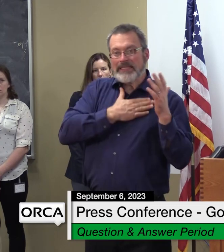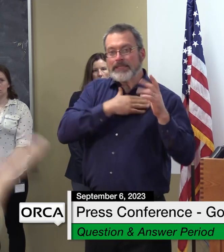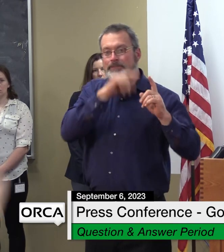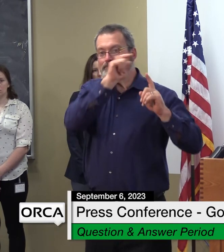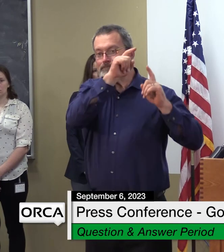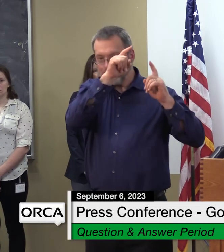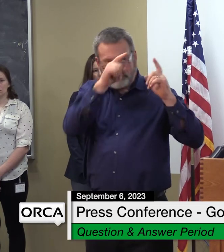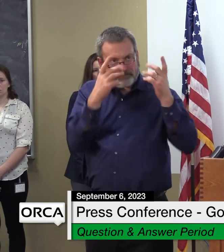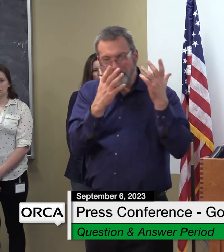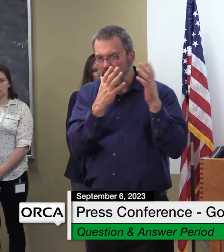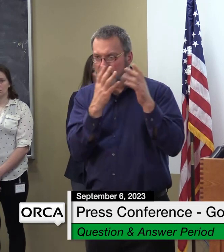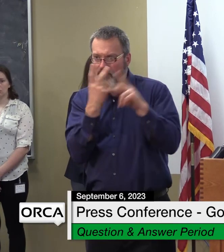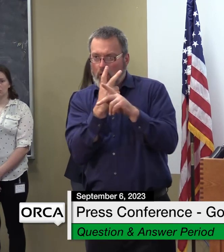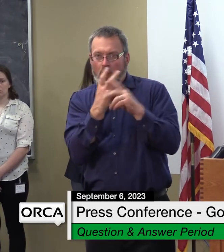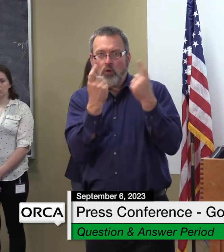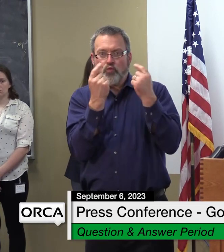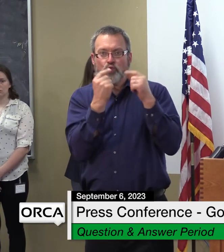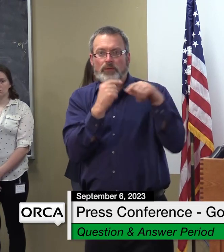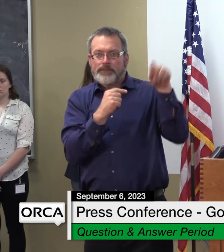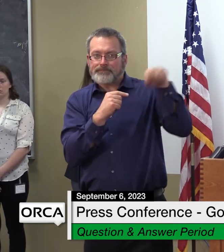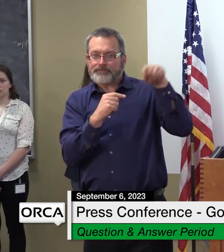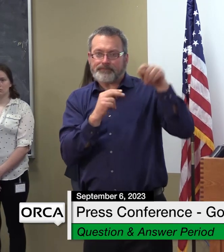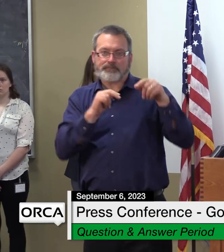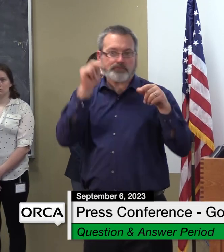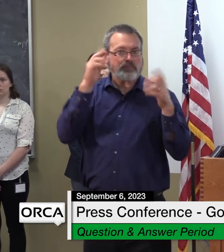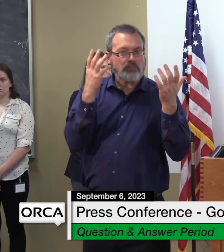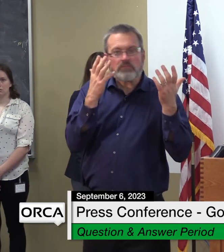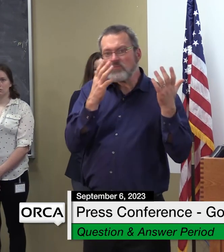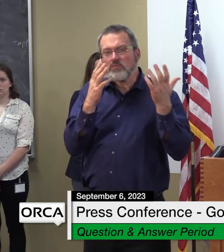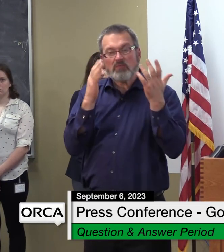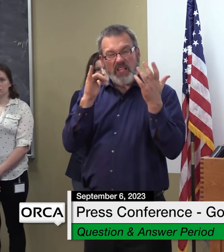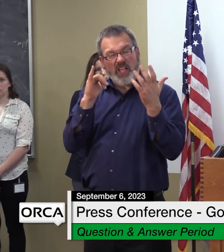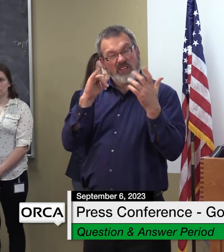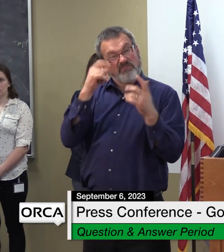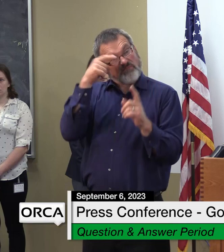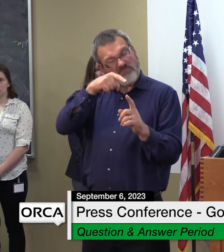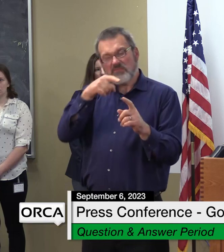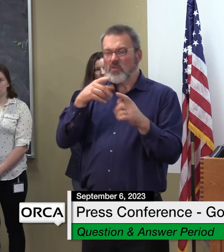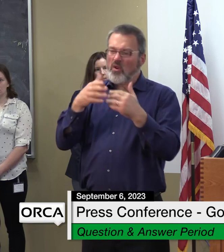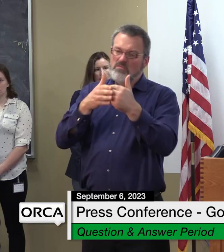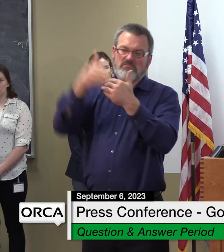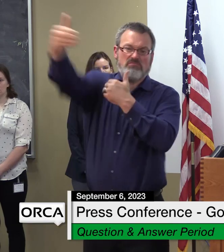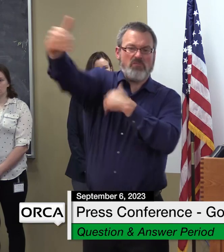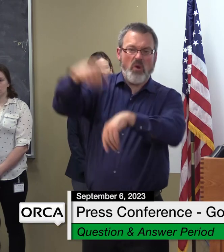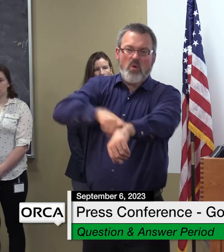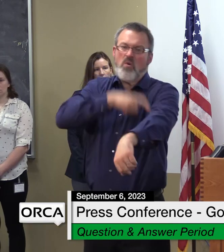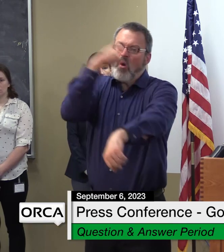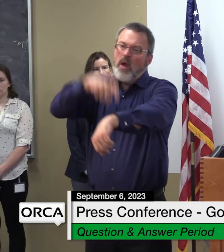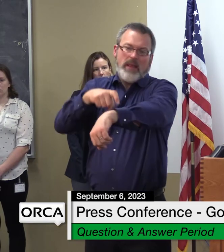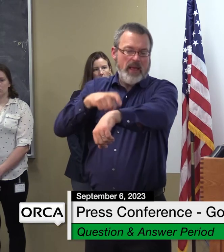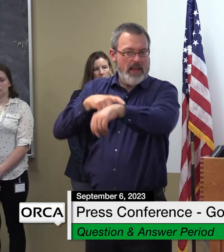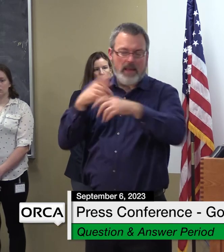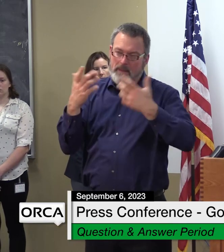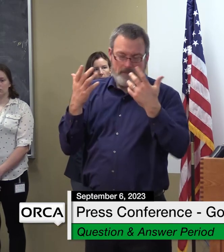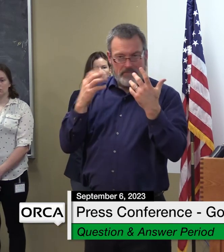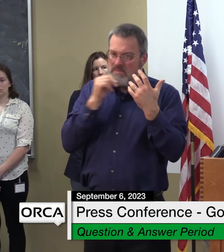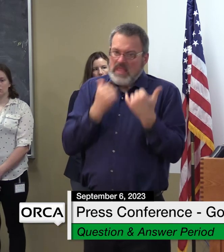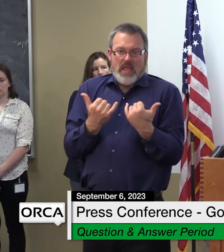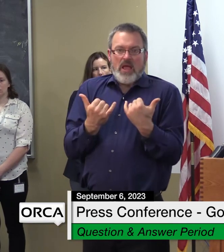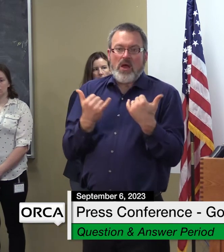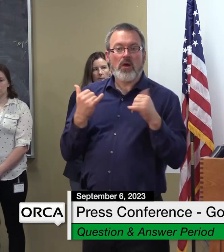but there's no guarantees there, and it's a long-term process. It's not something that's going to happen overnight. We need to make sure that we